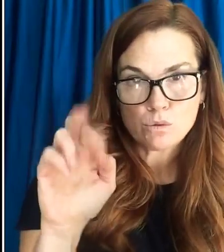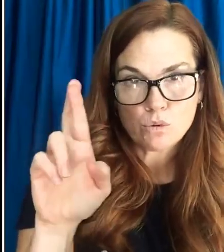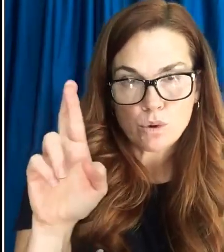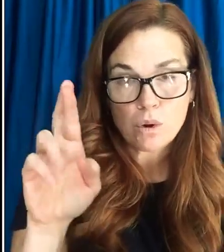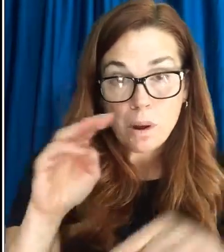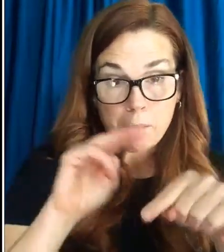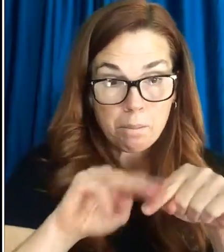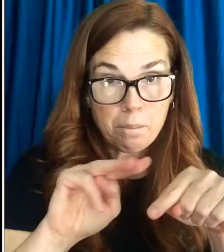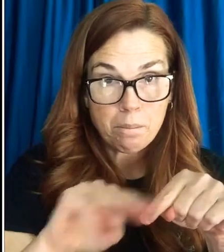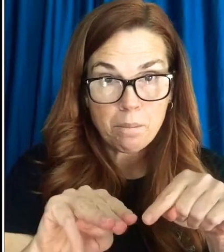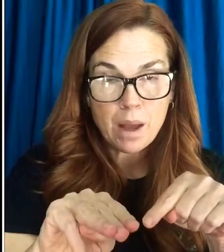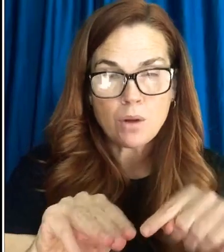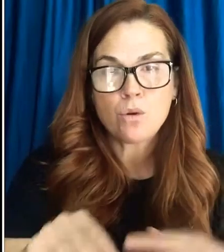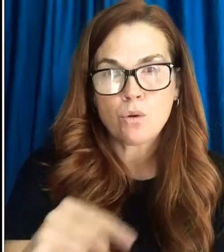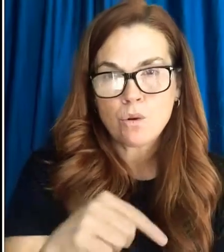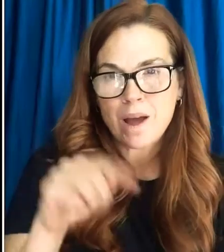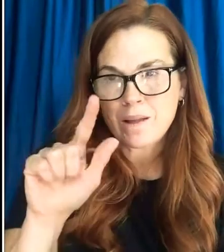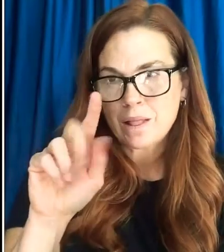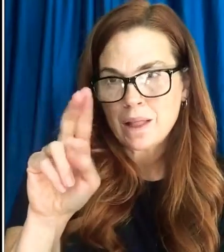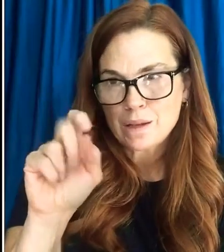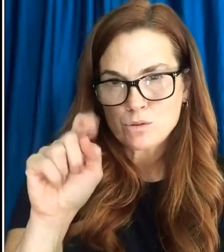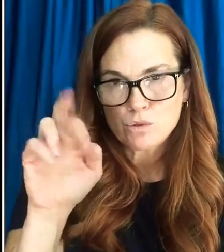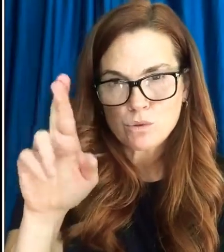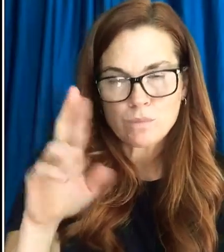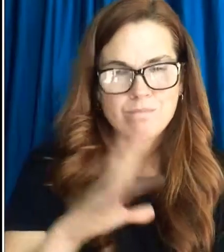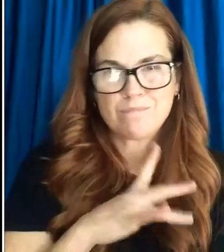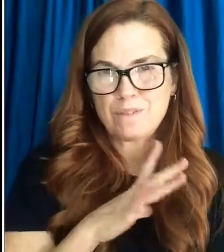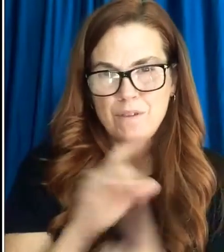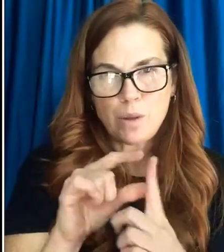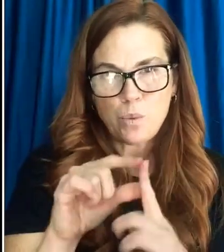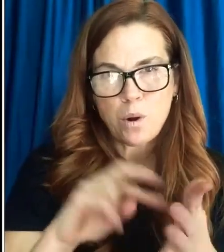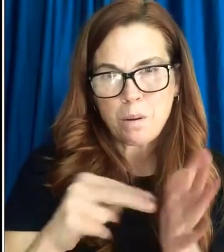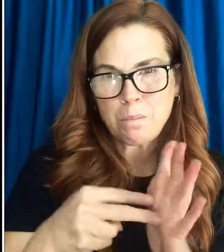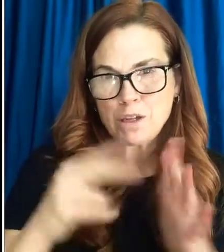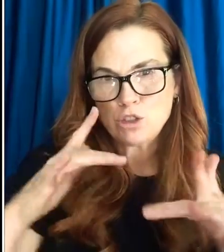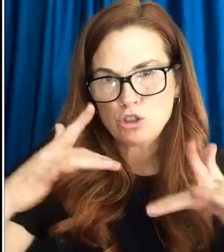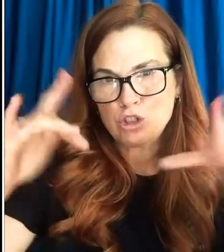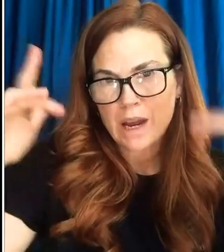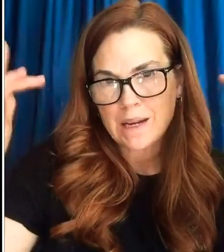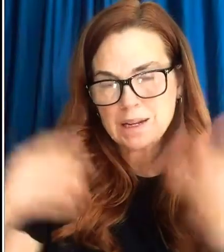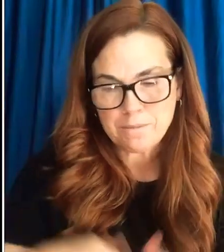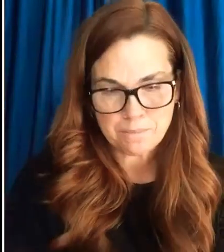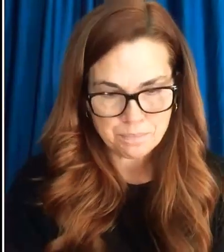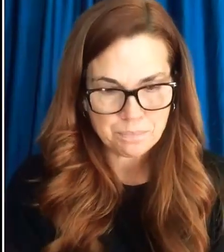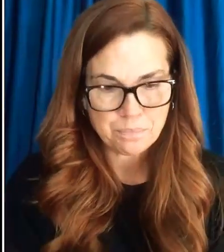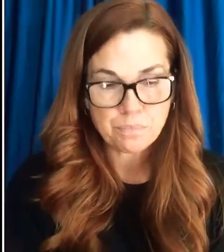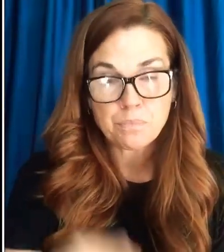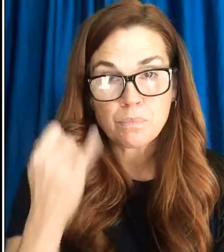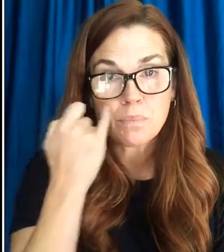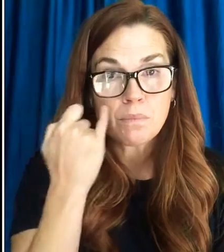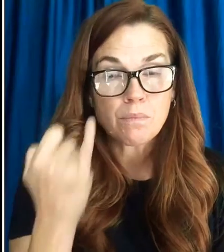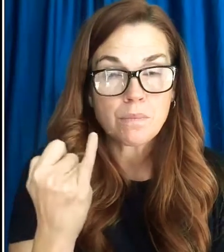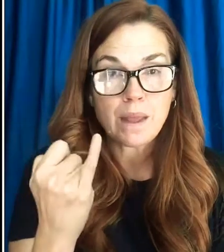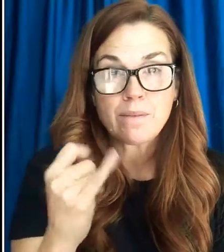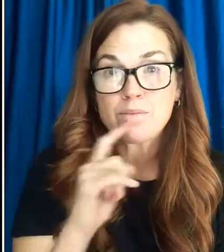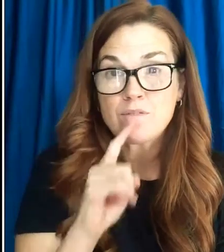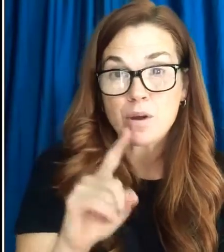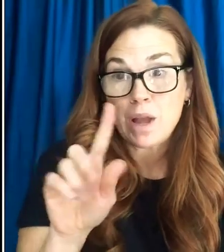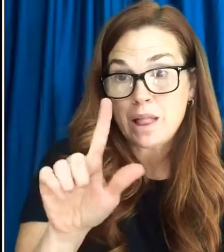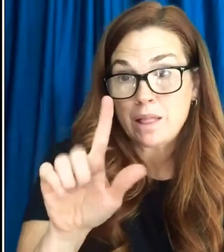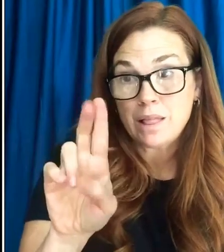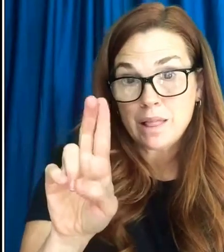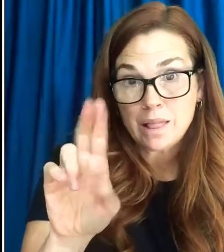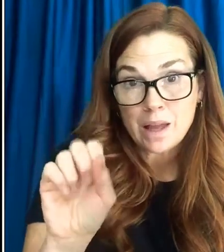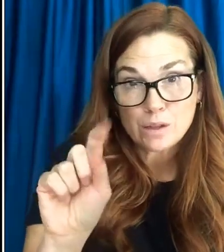luster. Metals have luster. Luster is just a fancy word for being shiny. Lustrous metals reflect light really